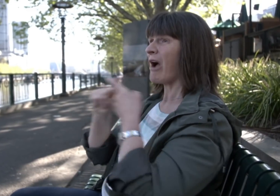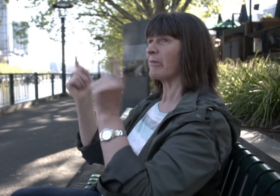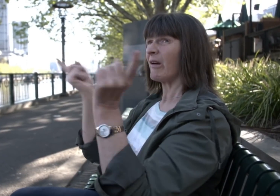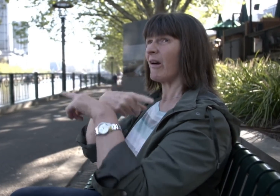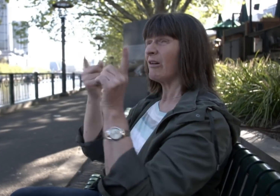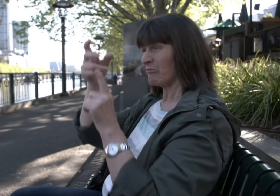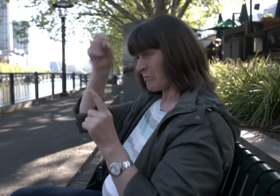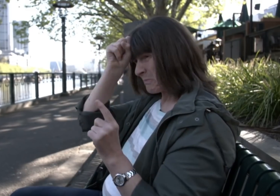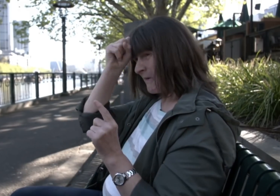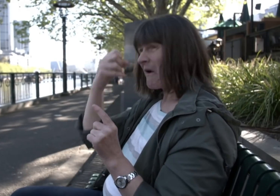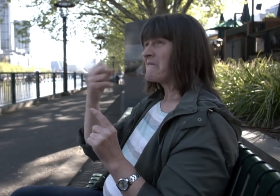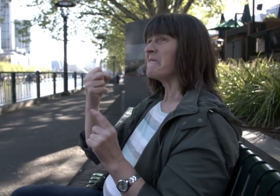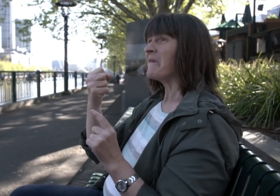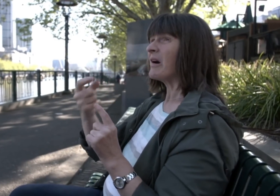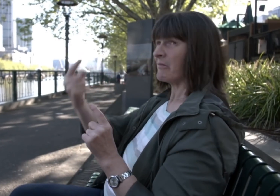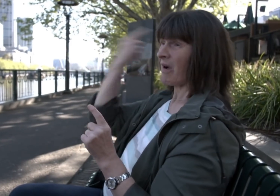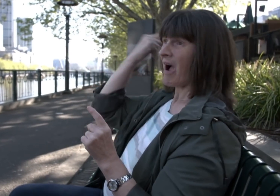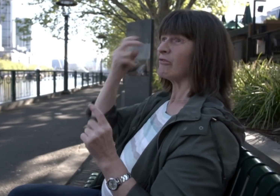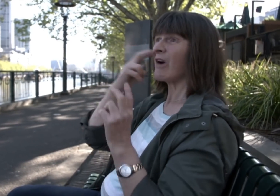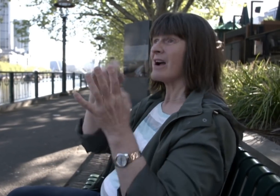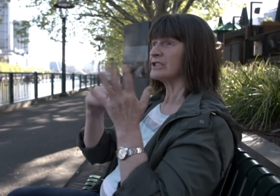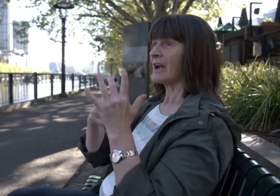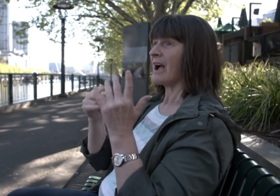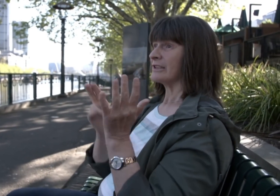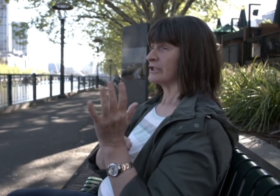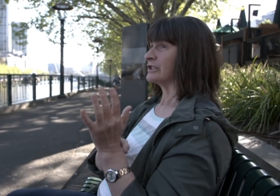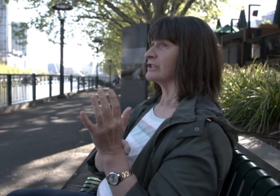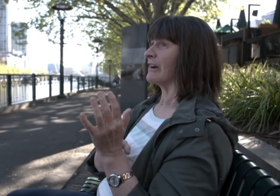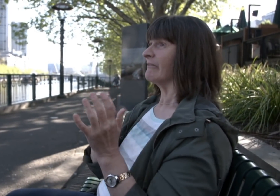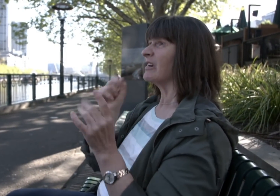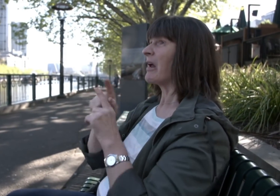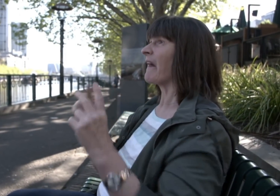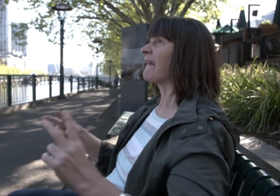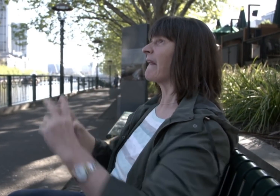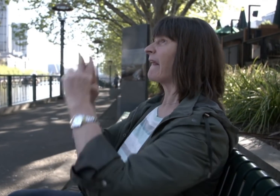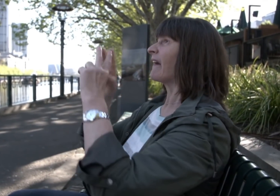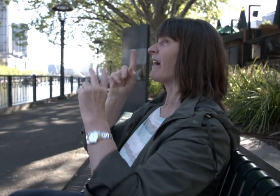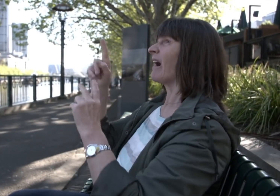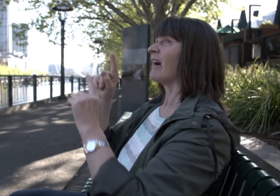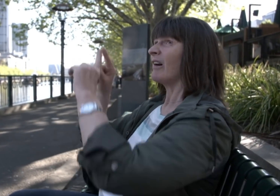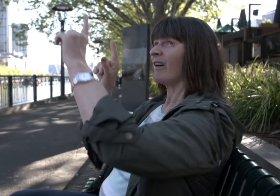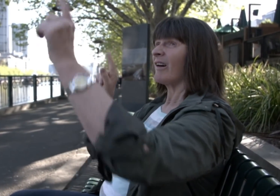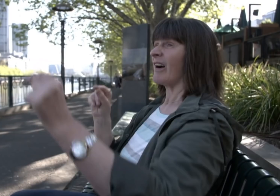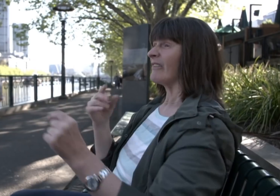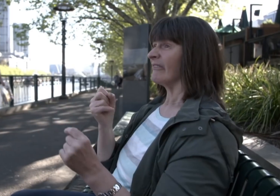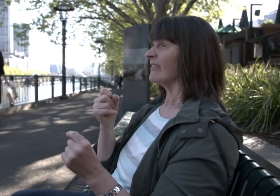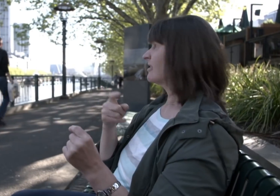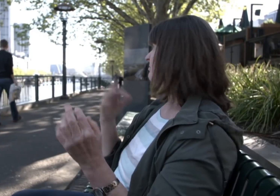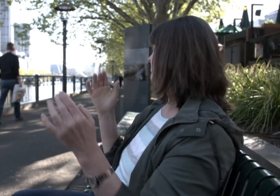the cars and the trams going past. I have that in my memory, and I know behind me is the station.